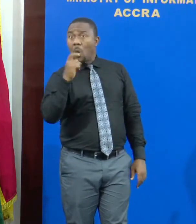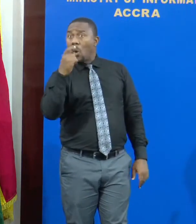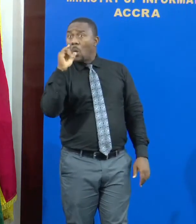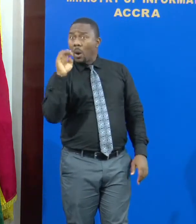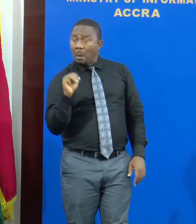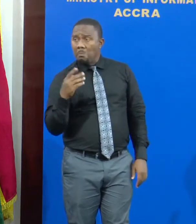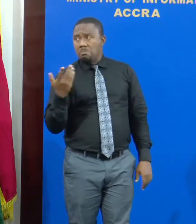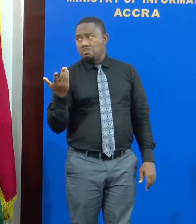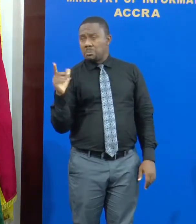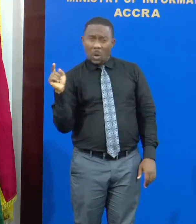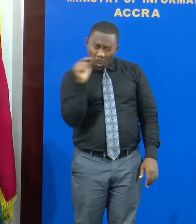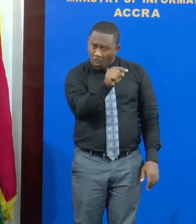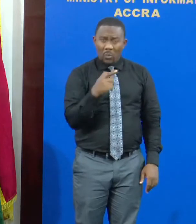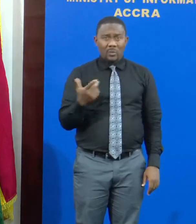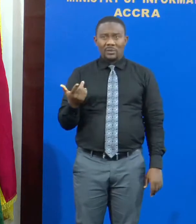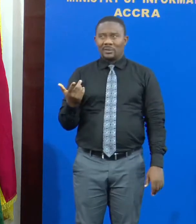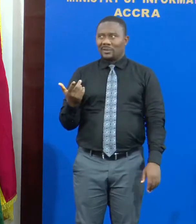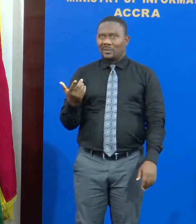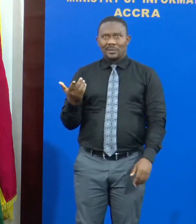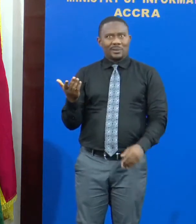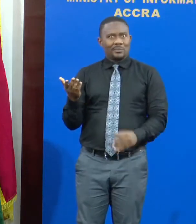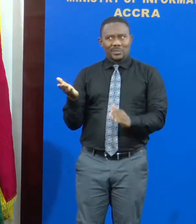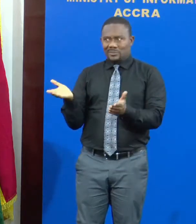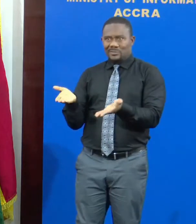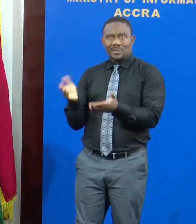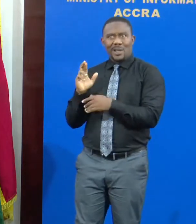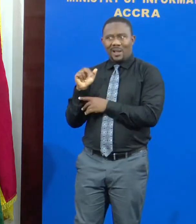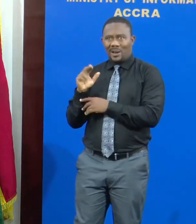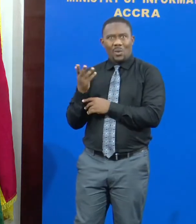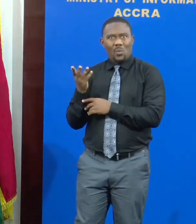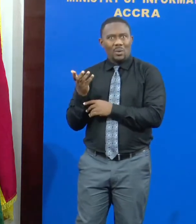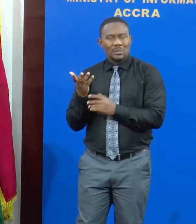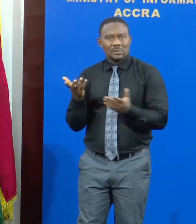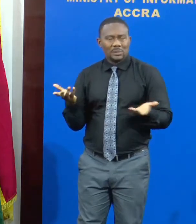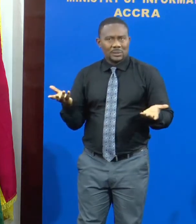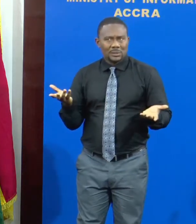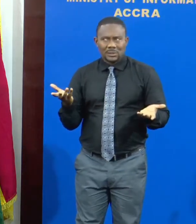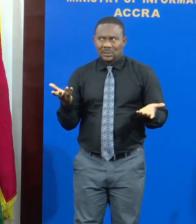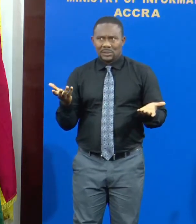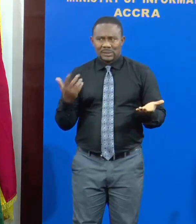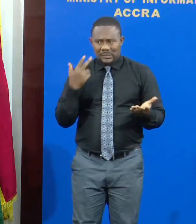Gushiegu, as the case may be. And the person is here in Accra wanting the card. We found